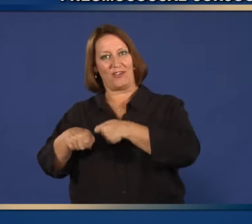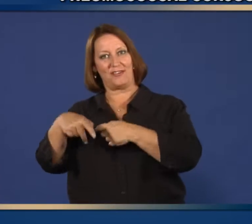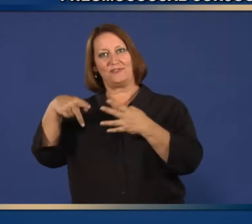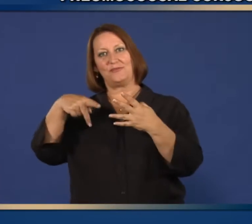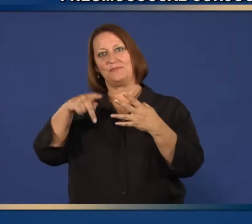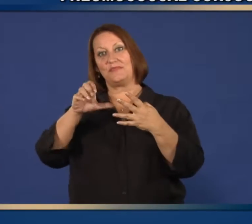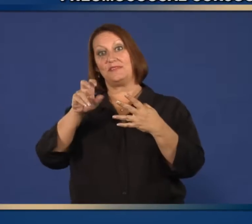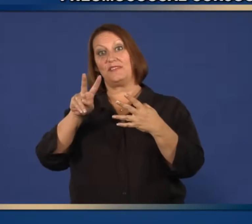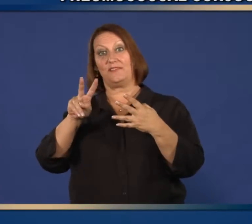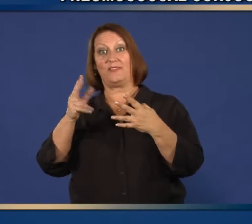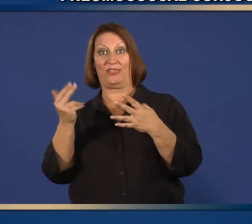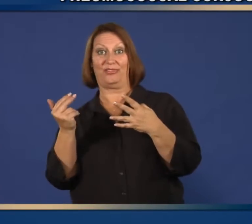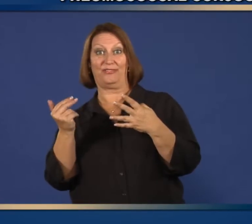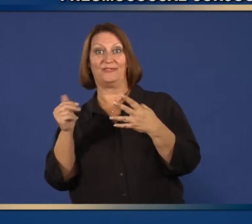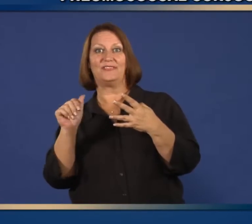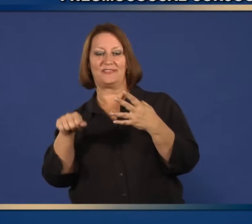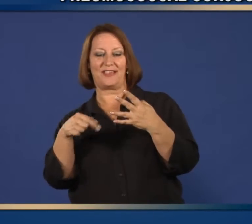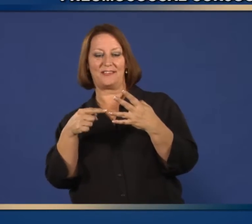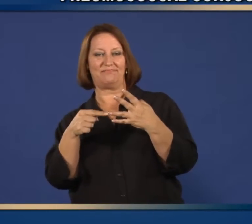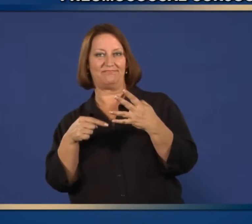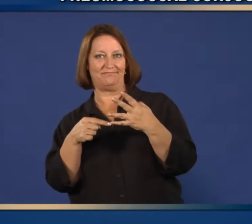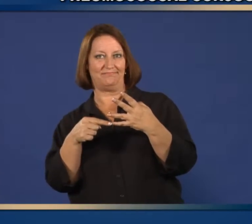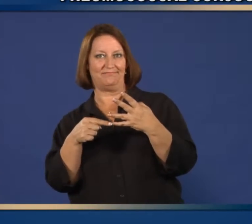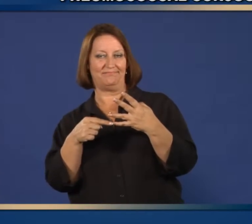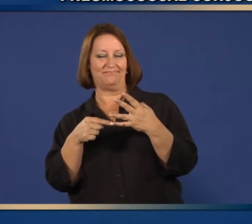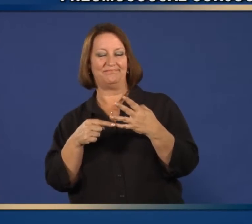Older children and adolescents.